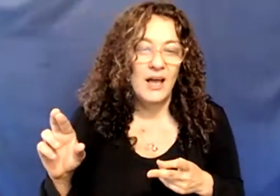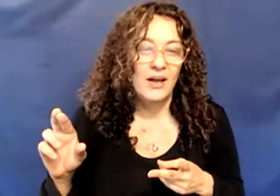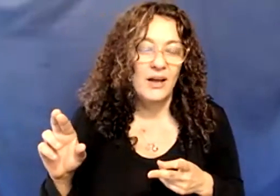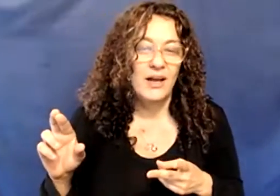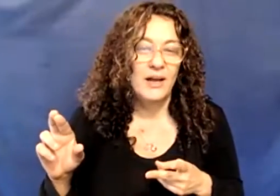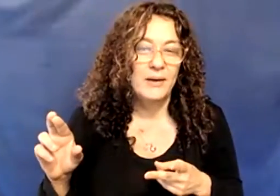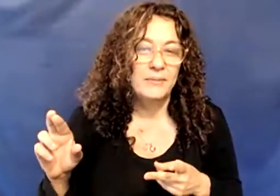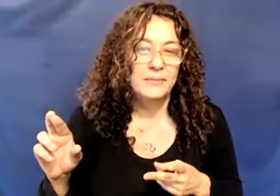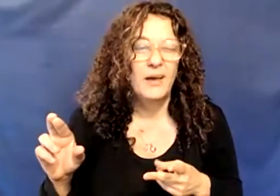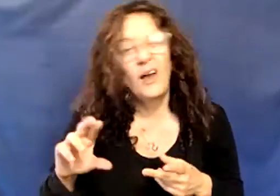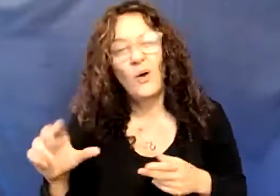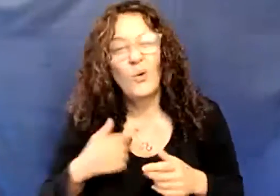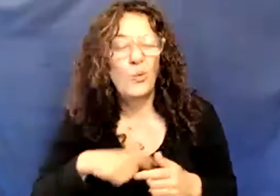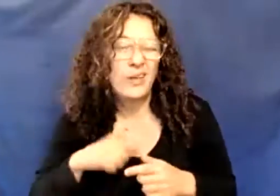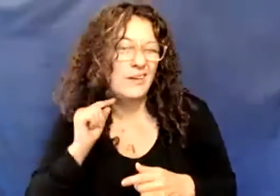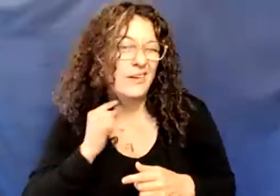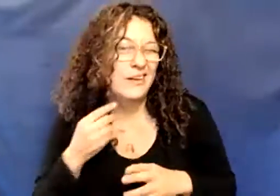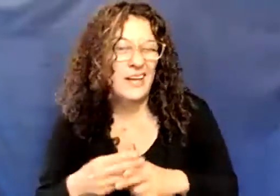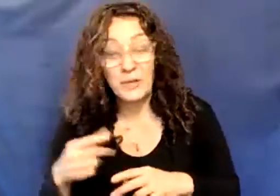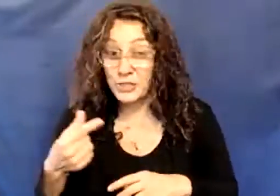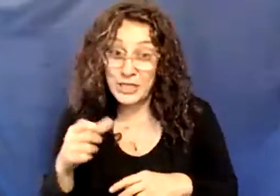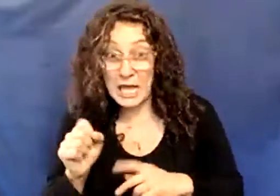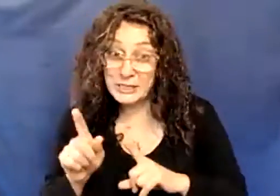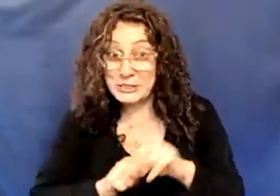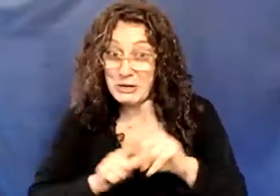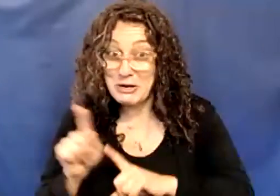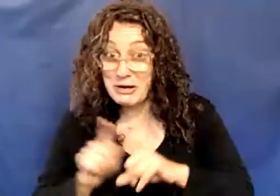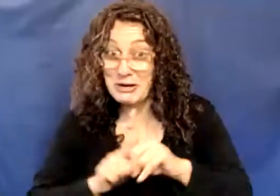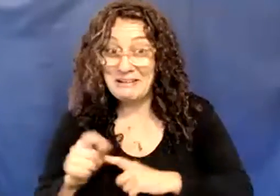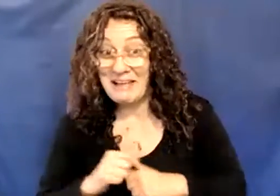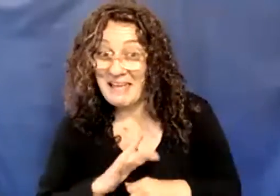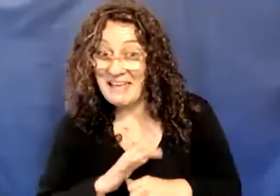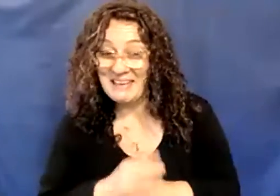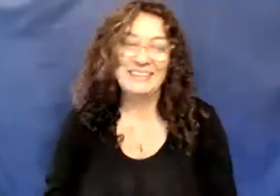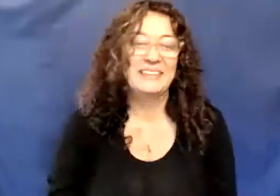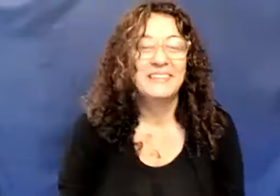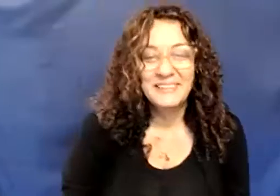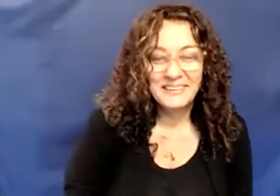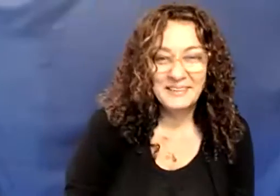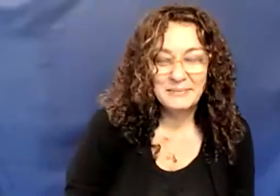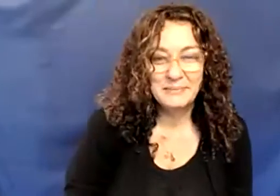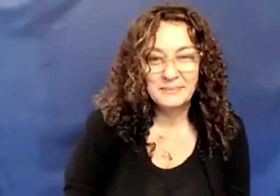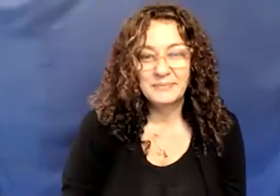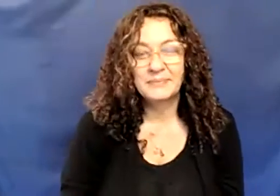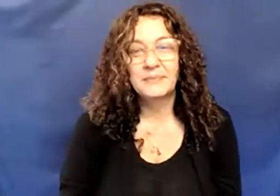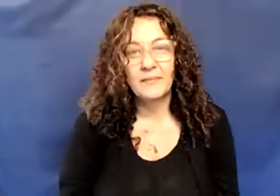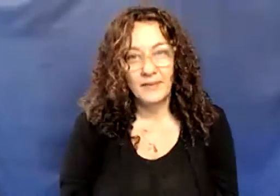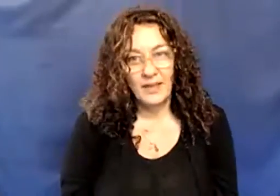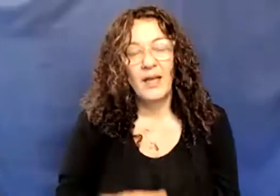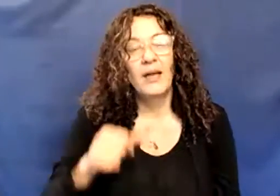and you know, I heard somebody say yesterday, I was speaking at a Unity Day, and they